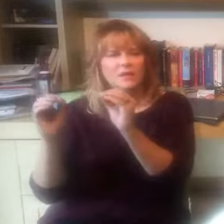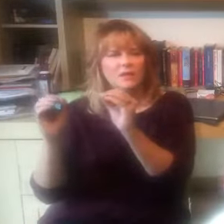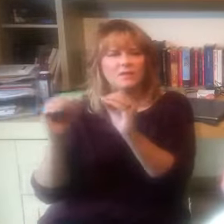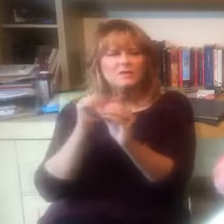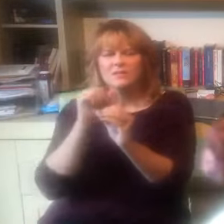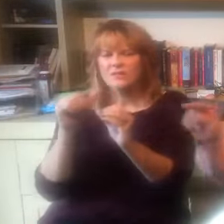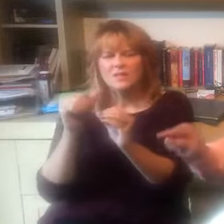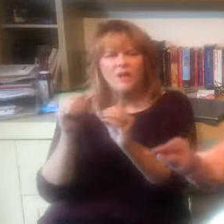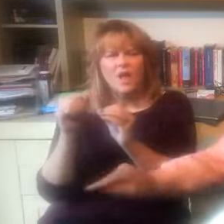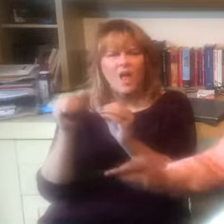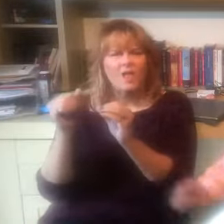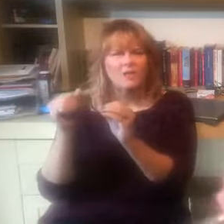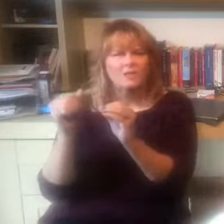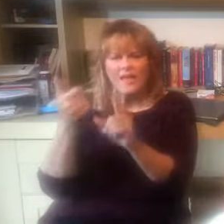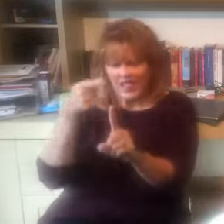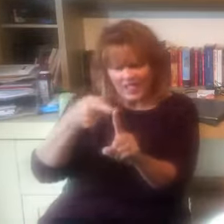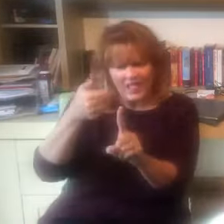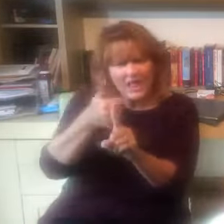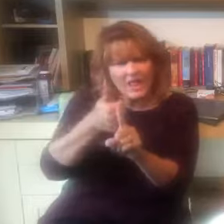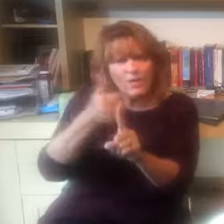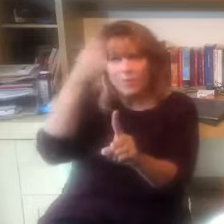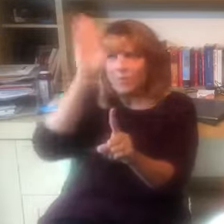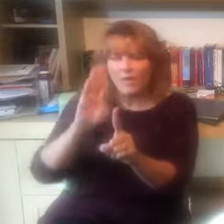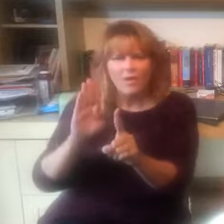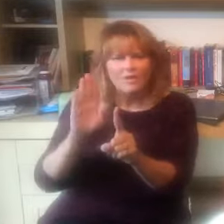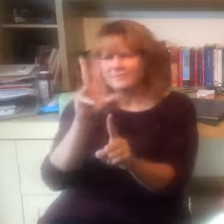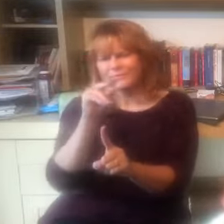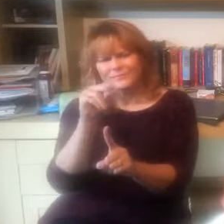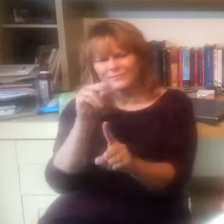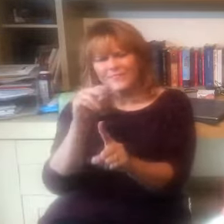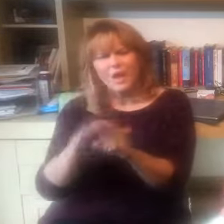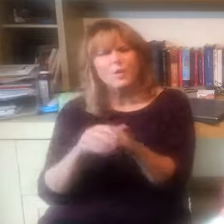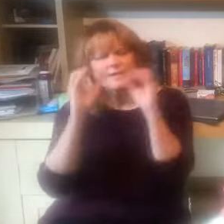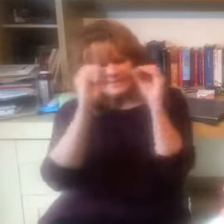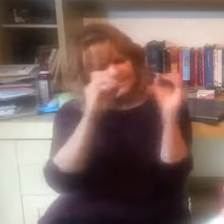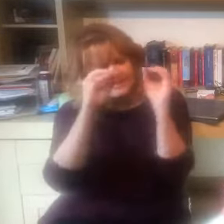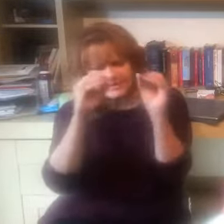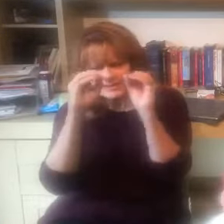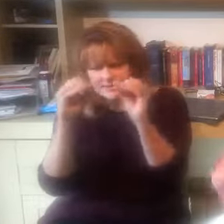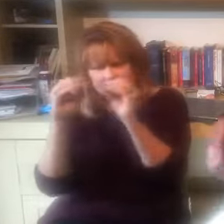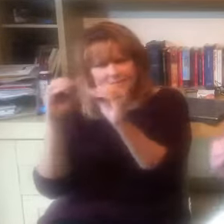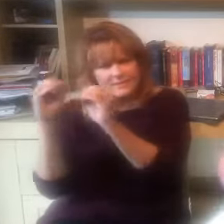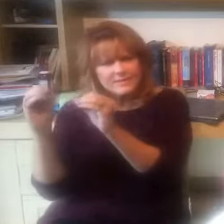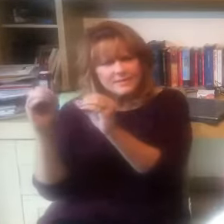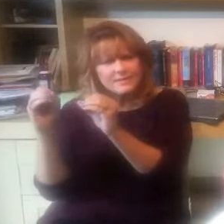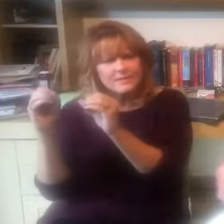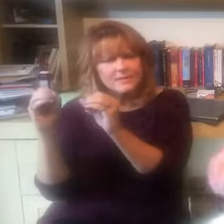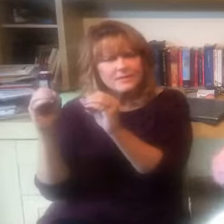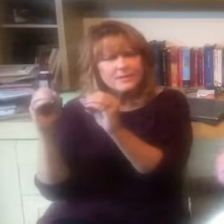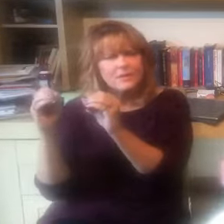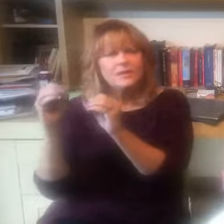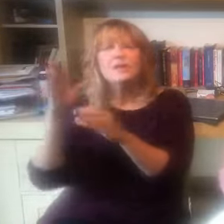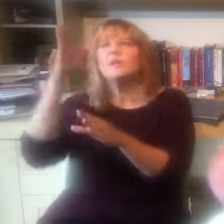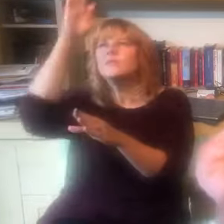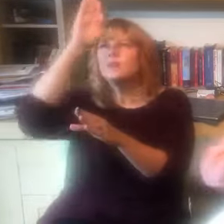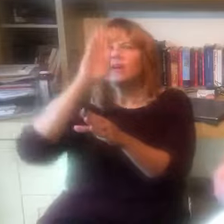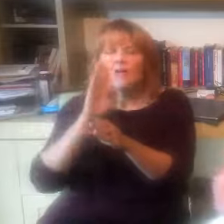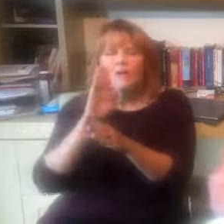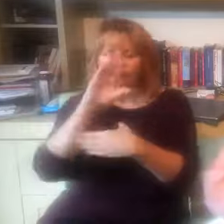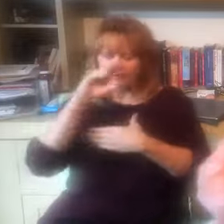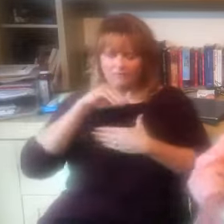not concern him being God. What it did was the divinity of man,